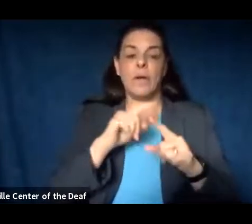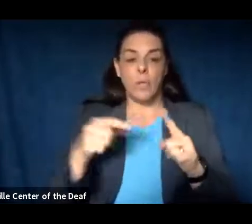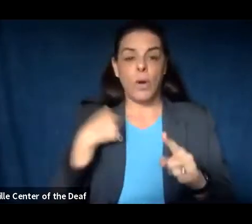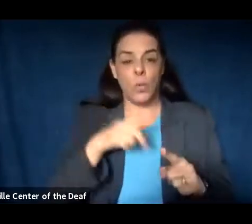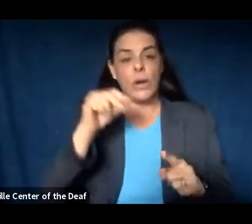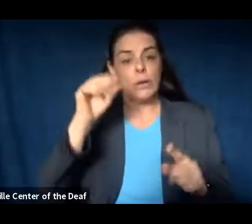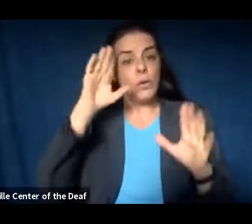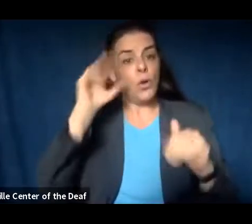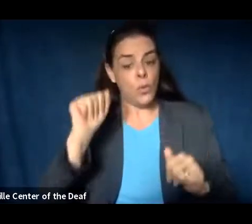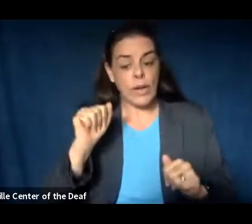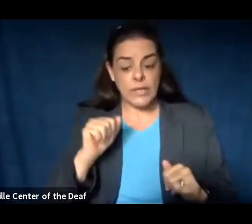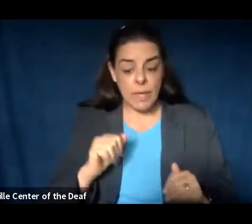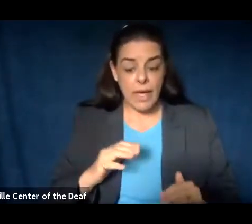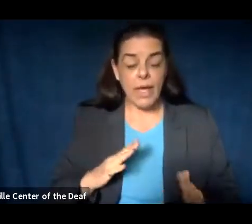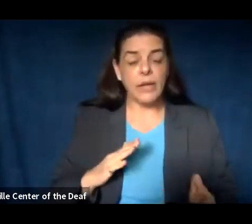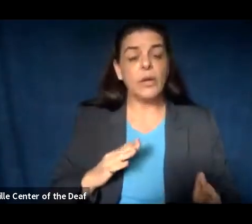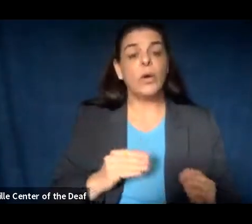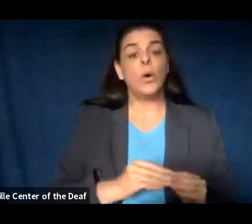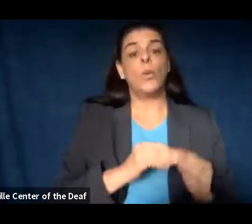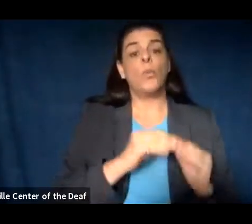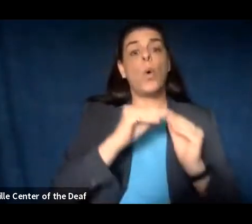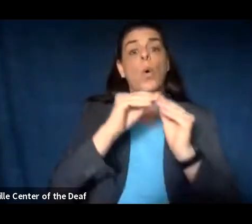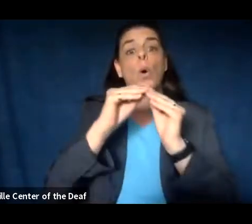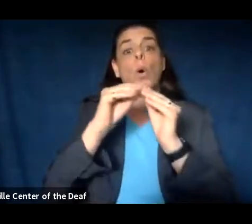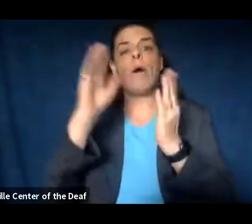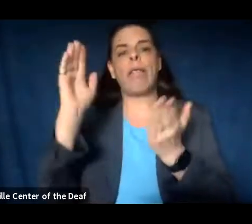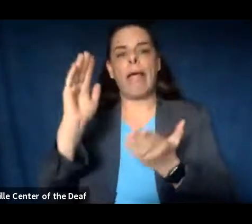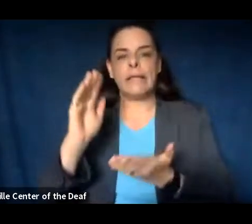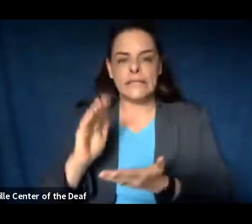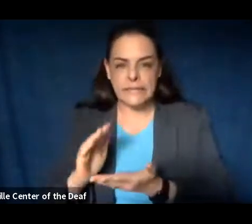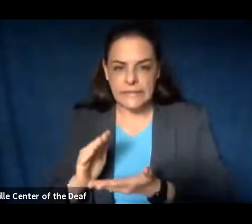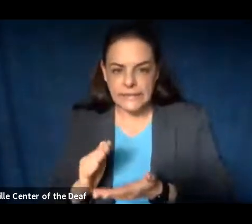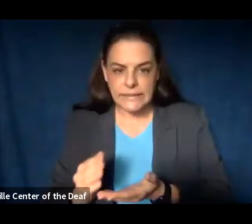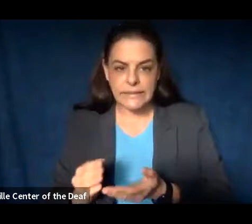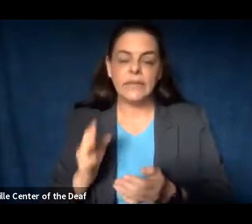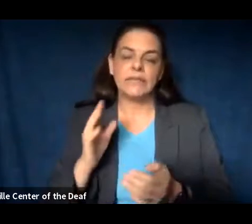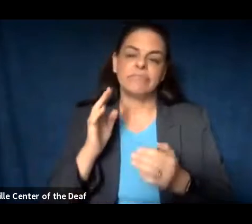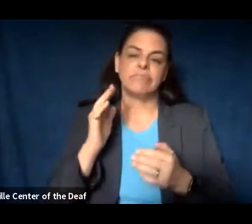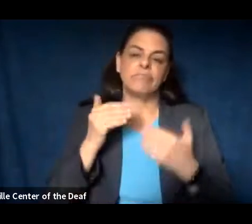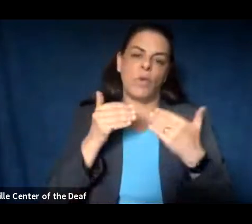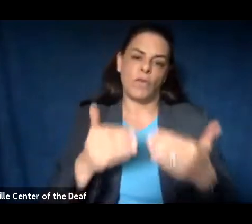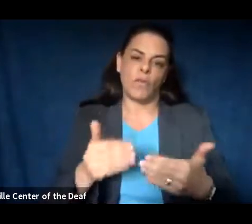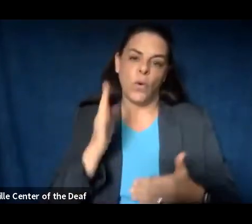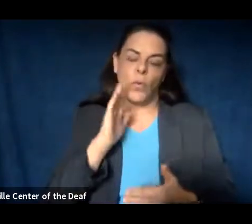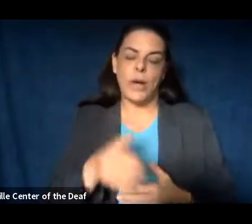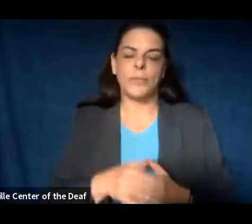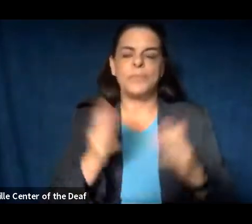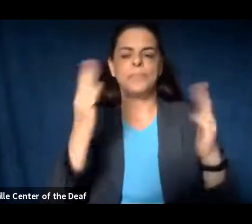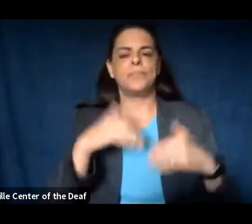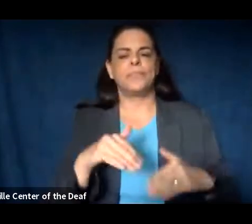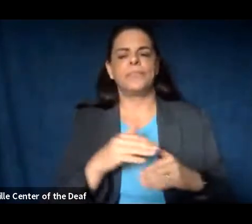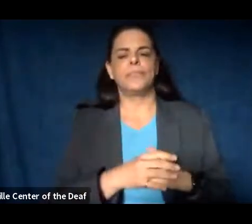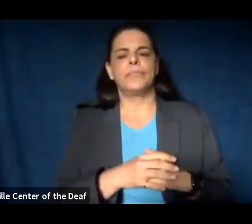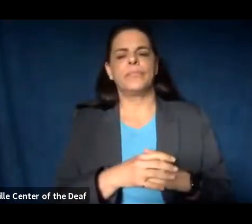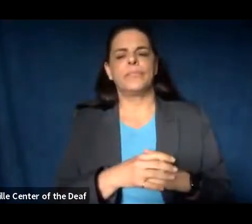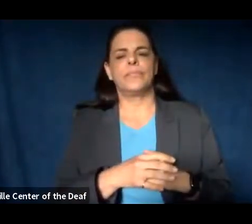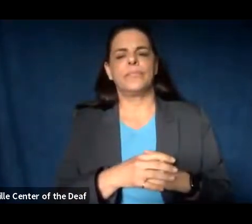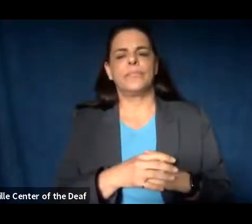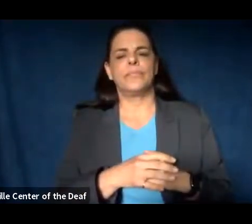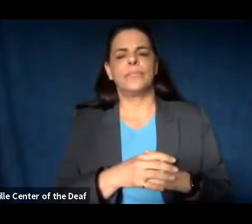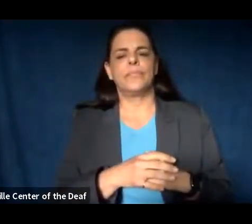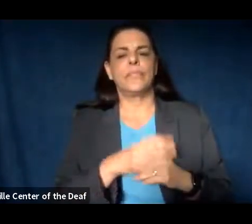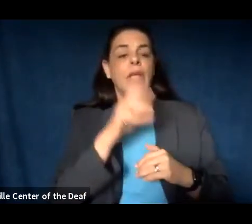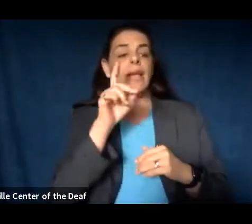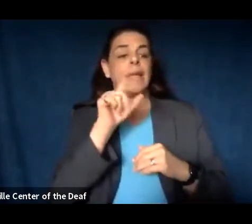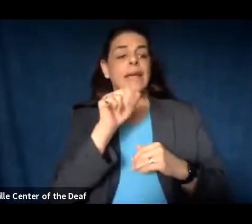and flows and second waves moving forward. Okay, and this one is, David, let me back up. David, if that didn't